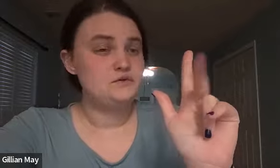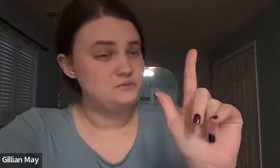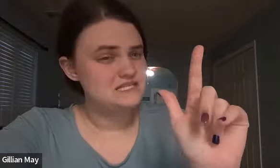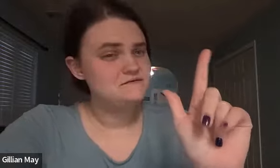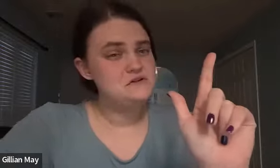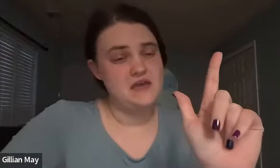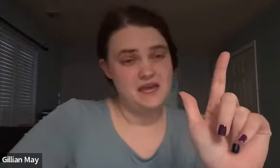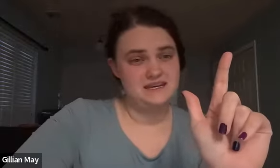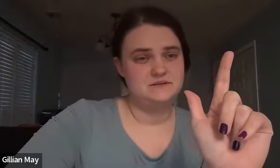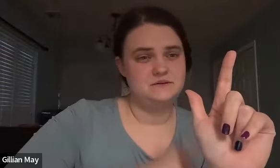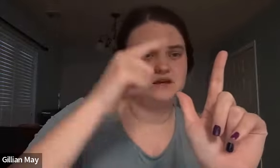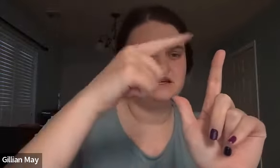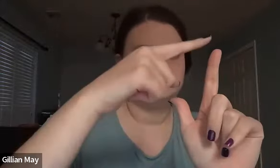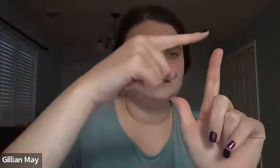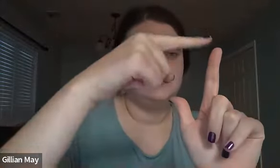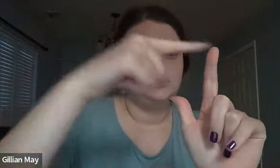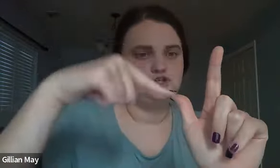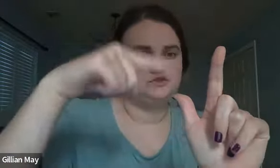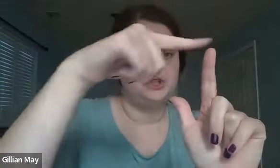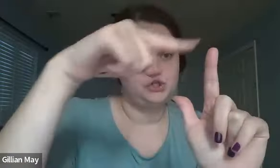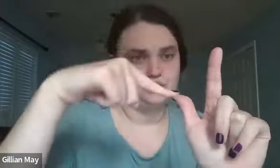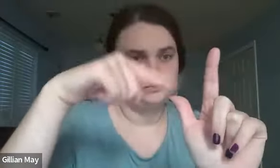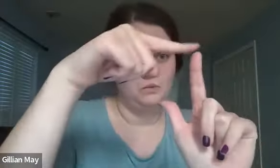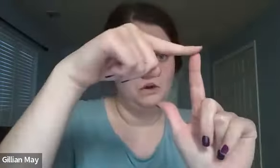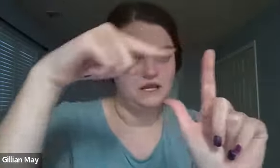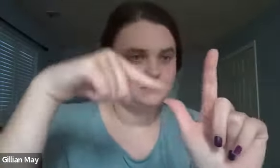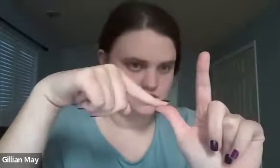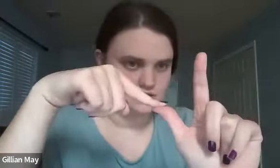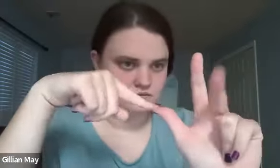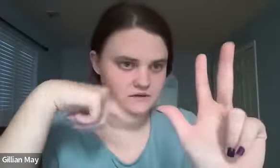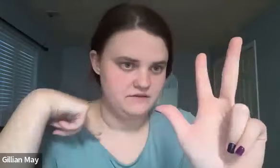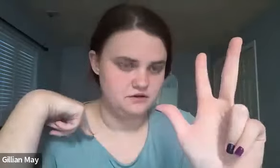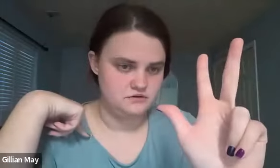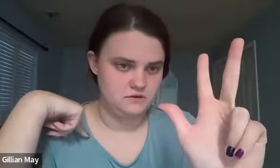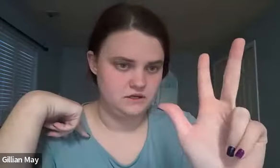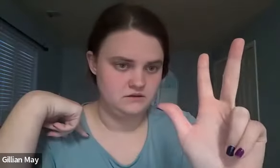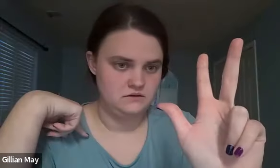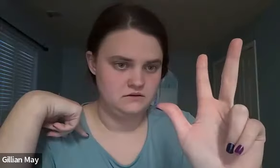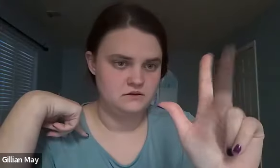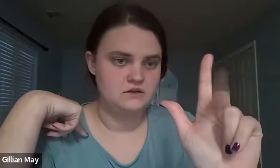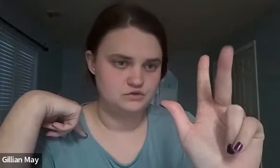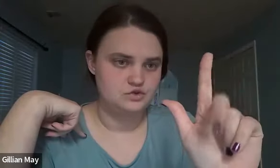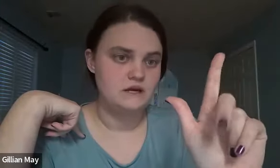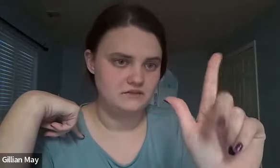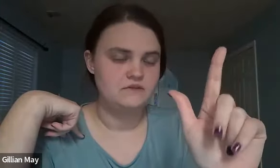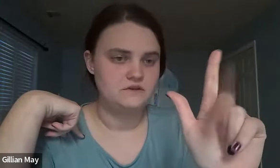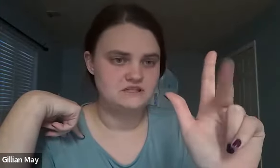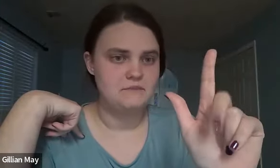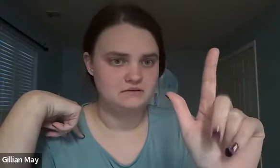The reason for that is because here's your 2, 1, 2, and then your 3. So 23. There's that bouncing